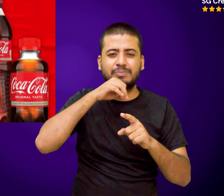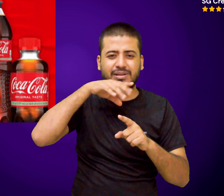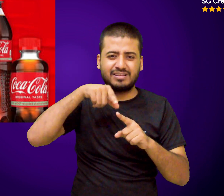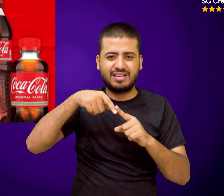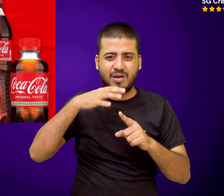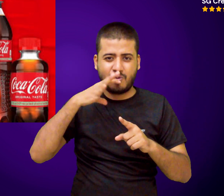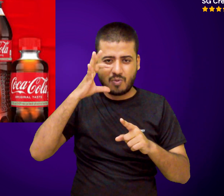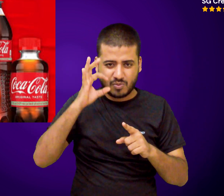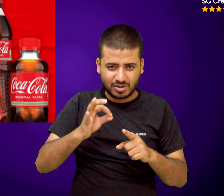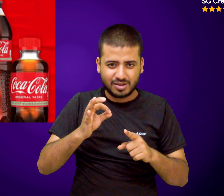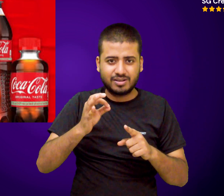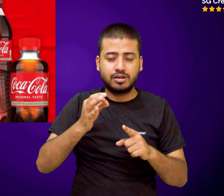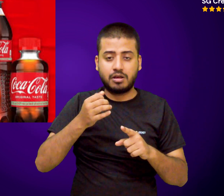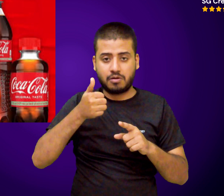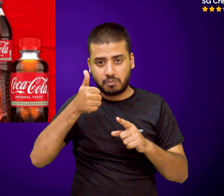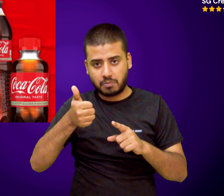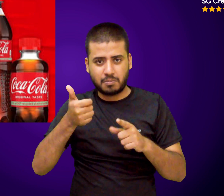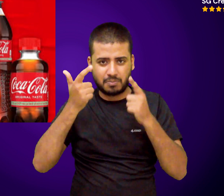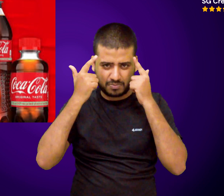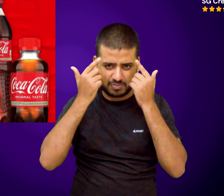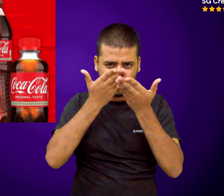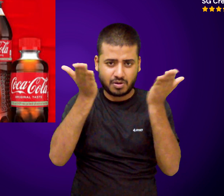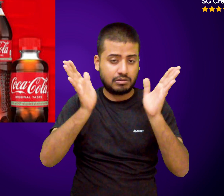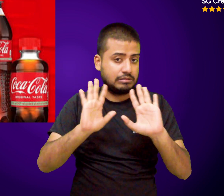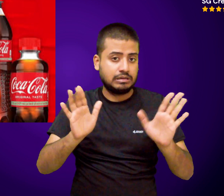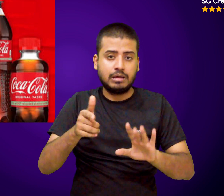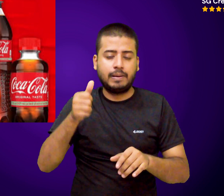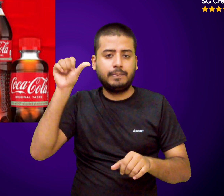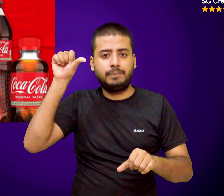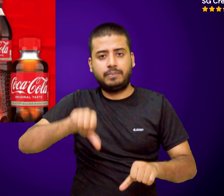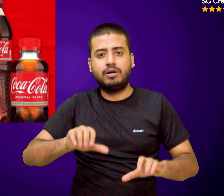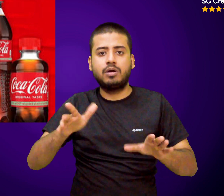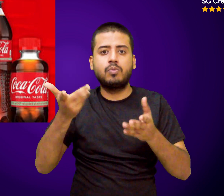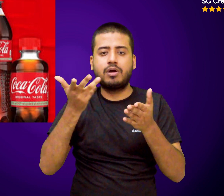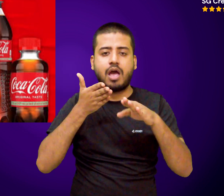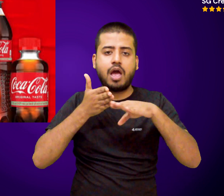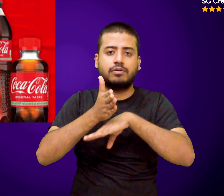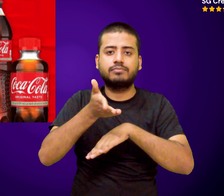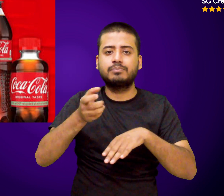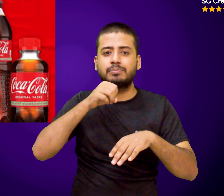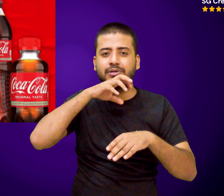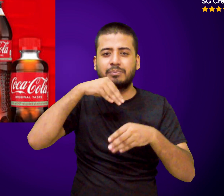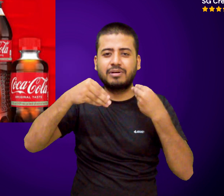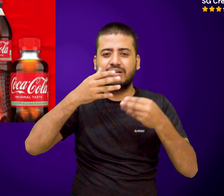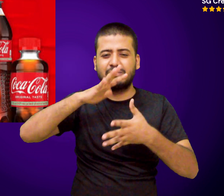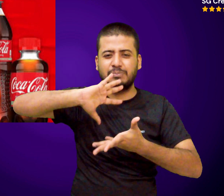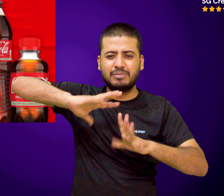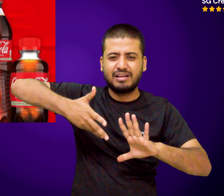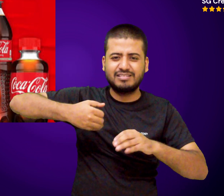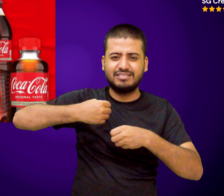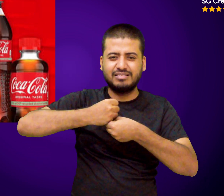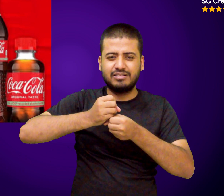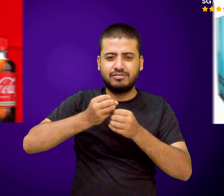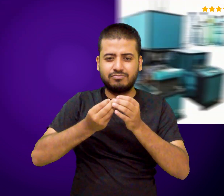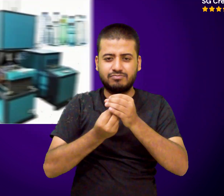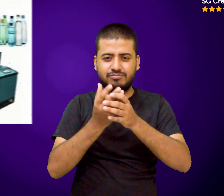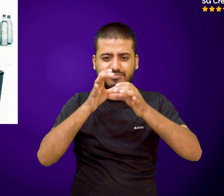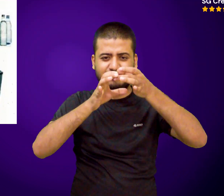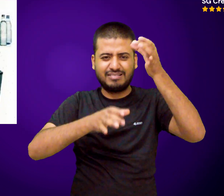particles, have also been found in human bodies and their effects are still being investigated. Here's a more detailed look at the